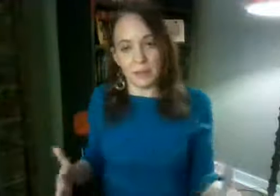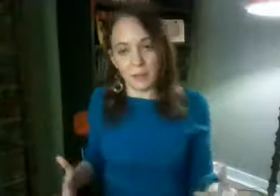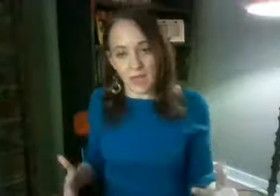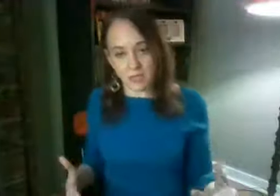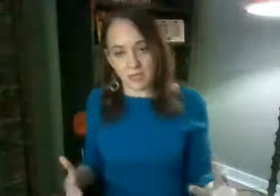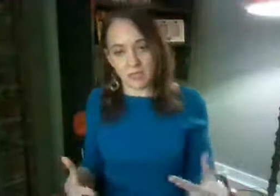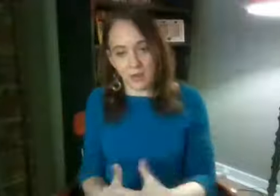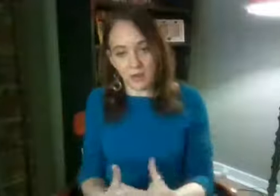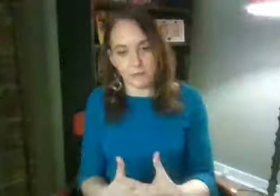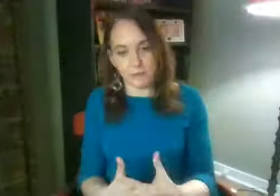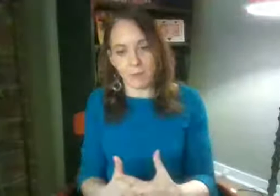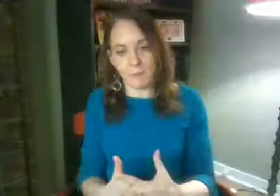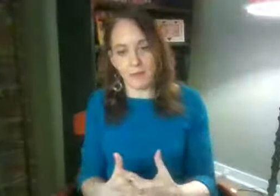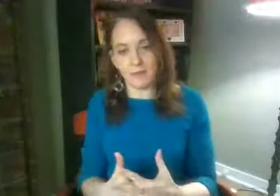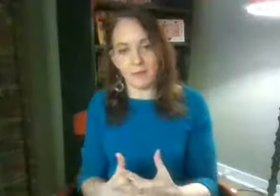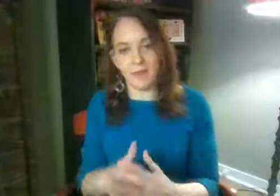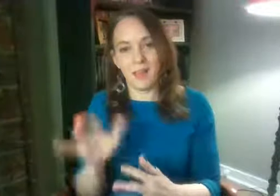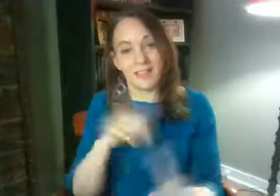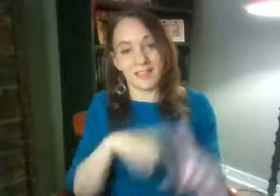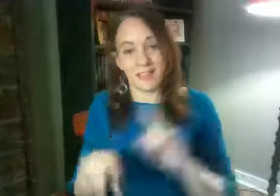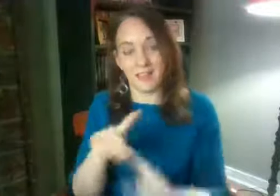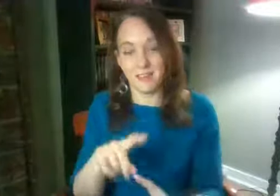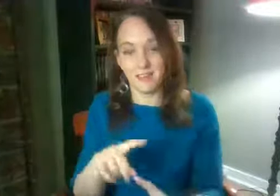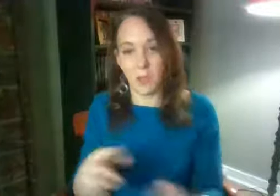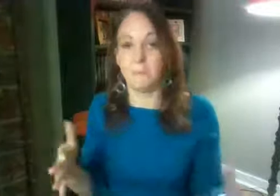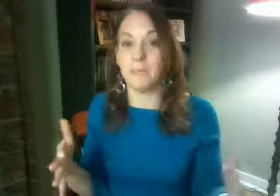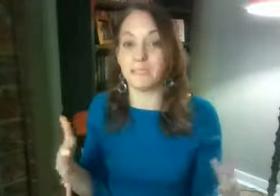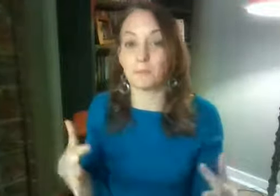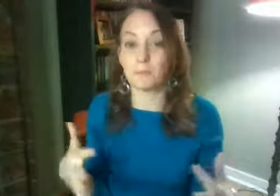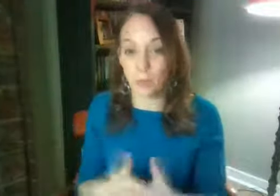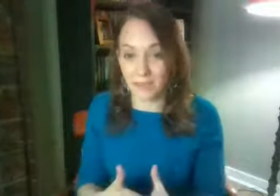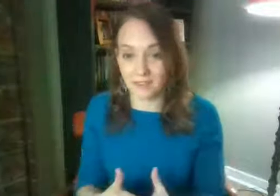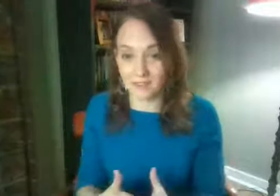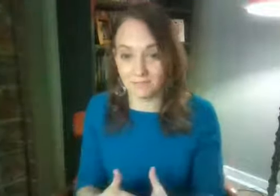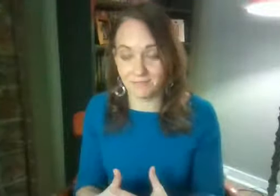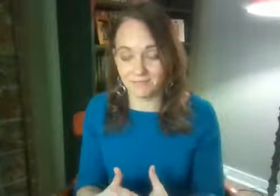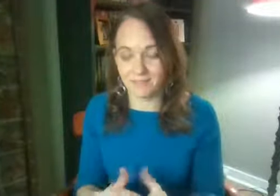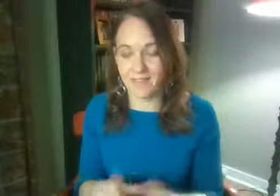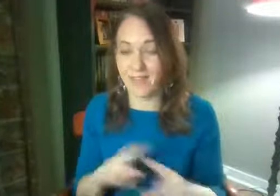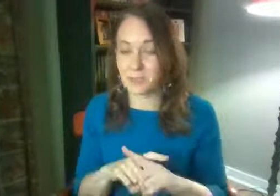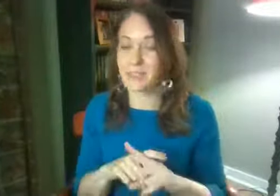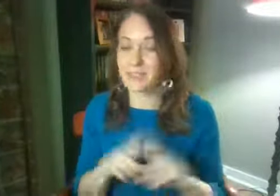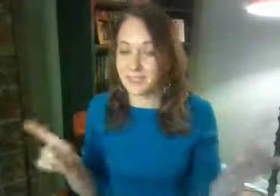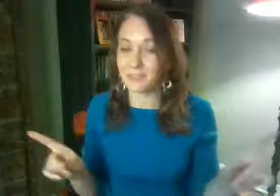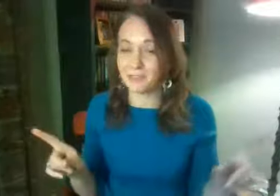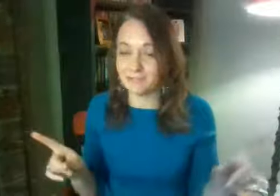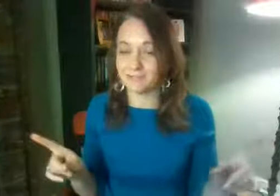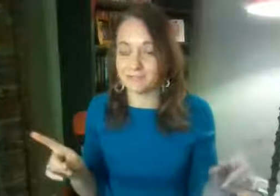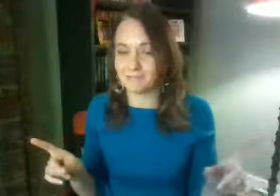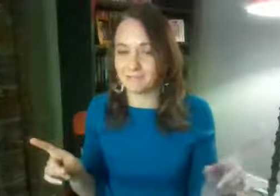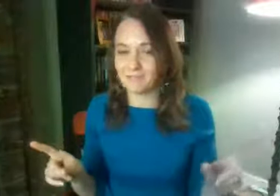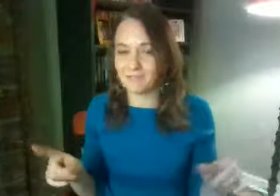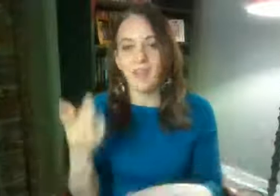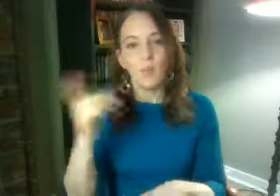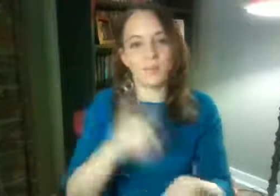the location is down here in front of my belly, that sign means pregnant. That's really different. One